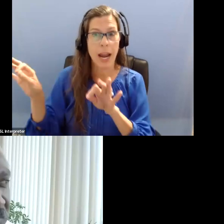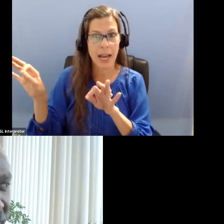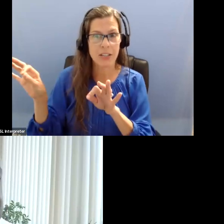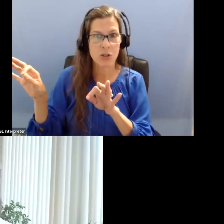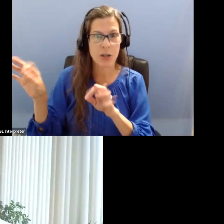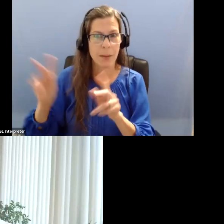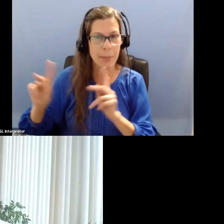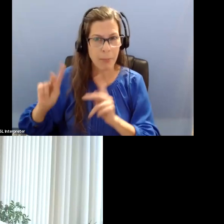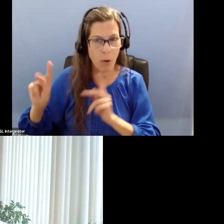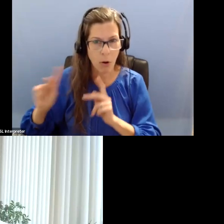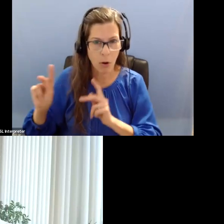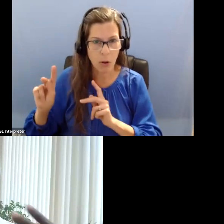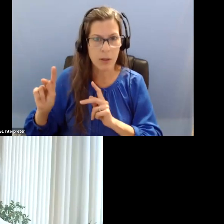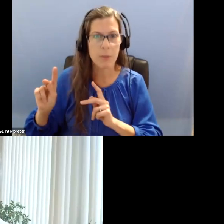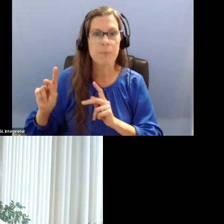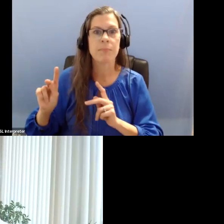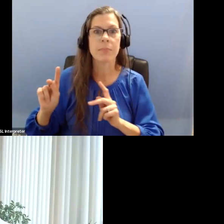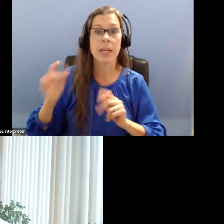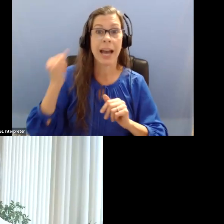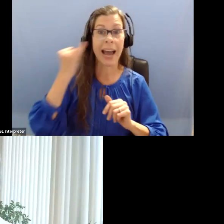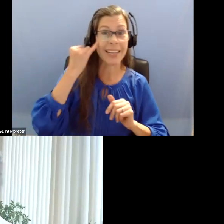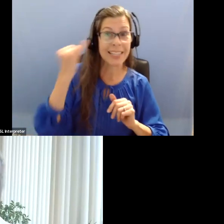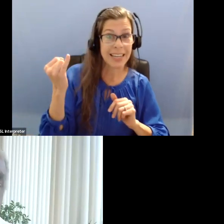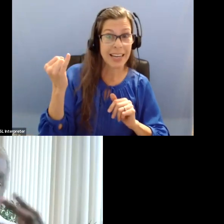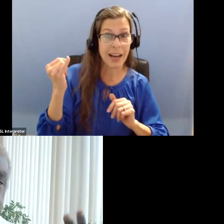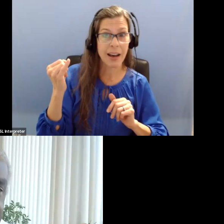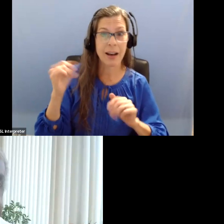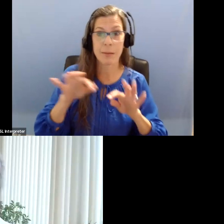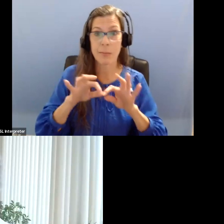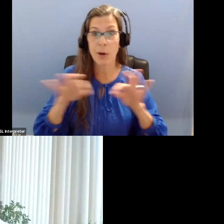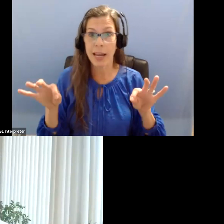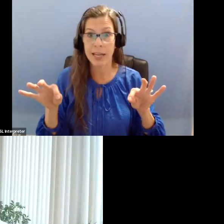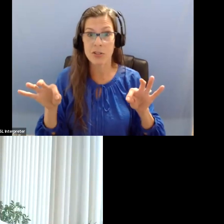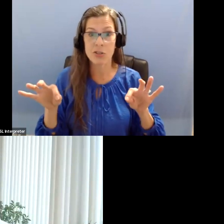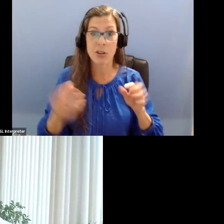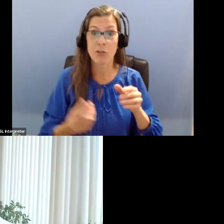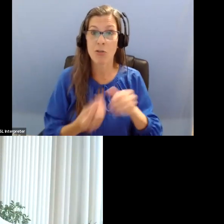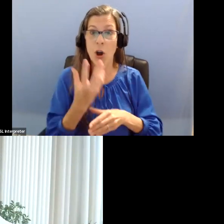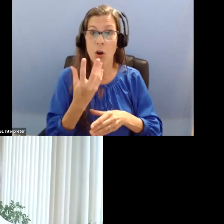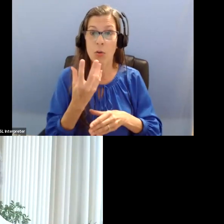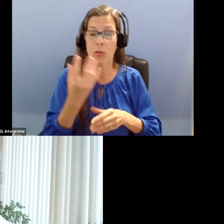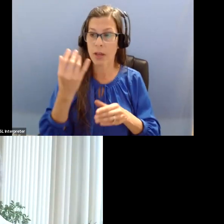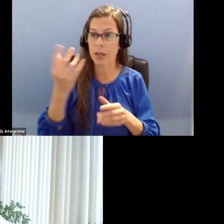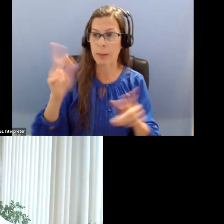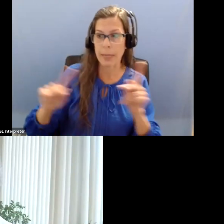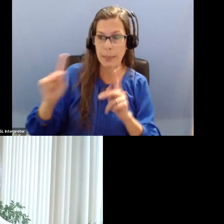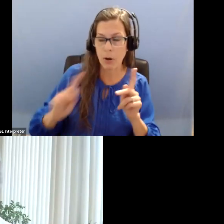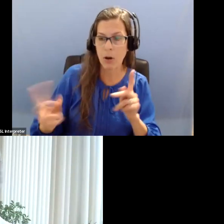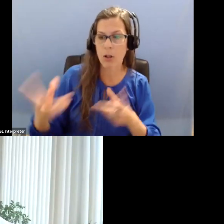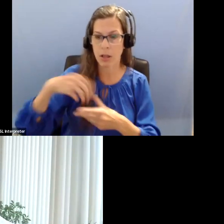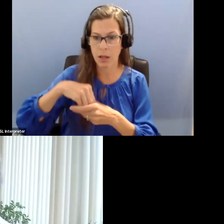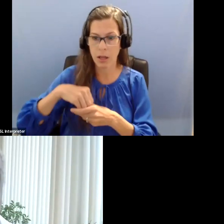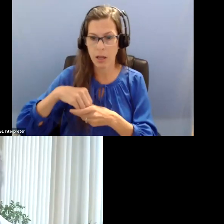to more branches that I will call ideas. And from those ideas, we will be able to then